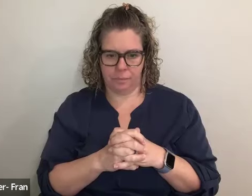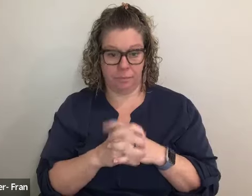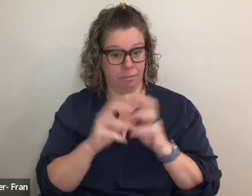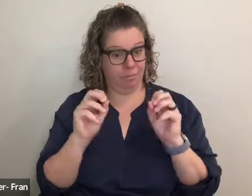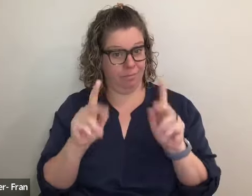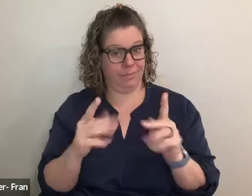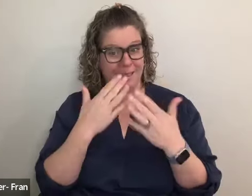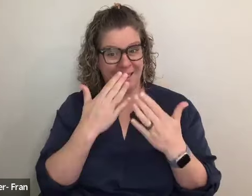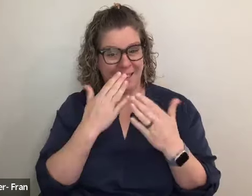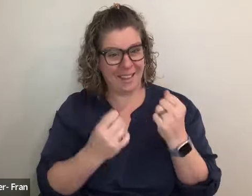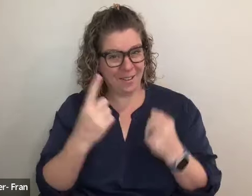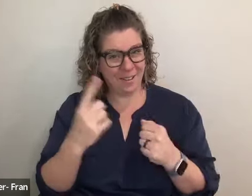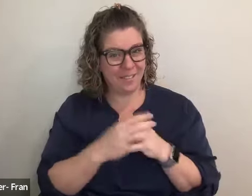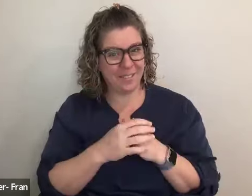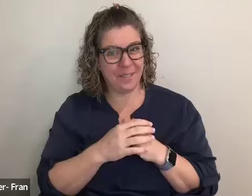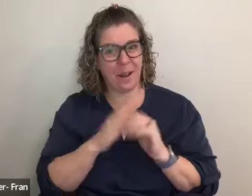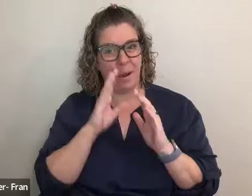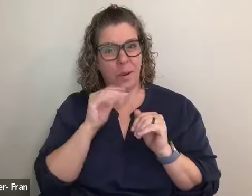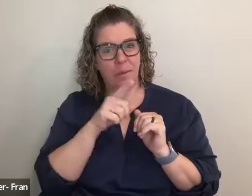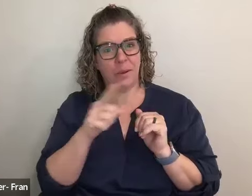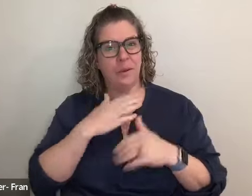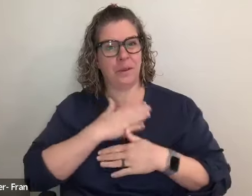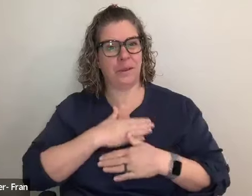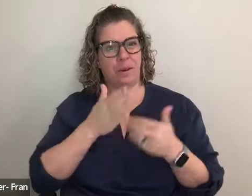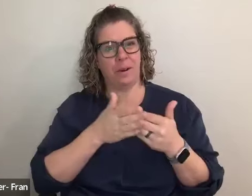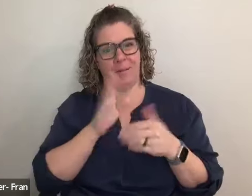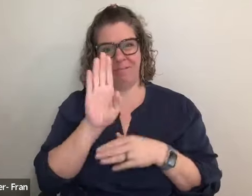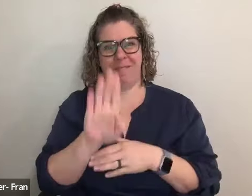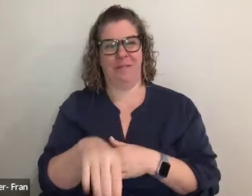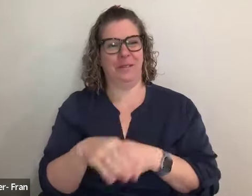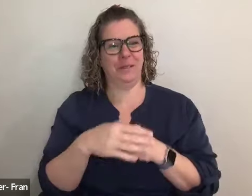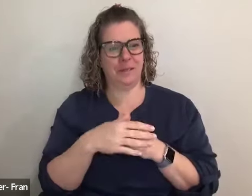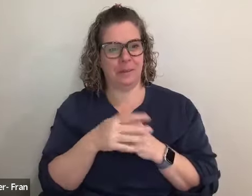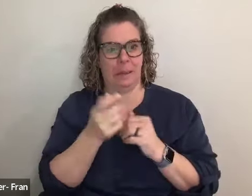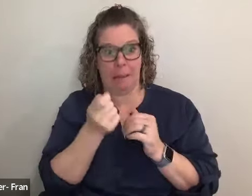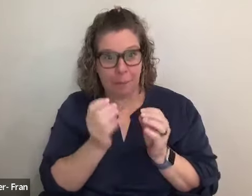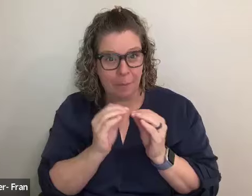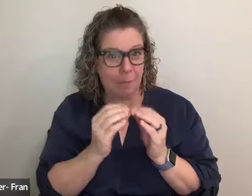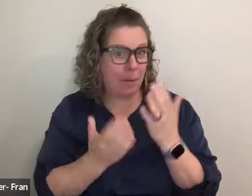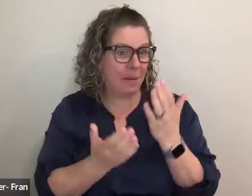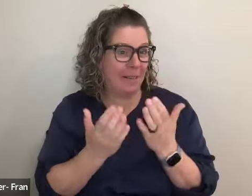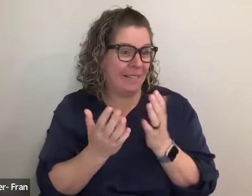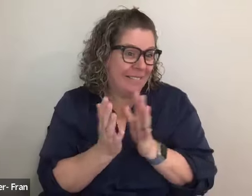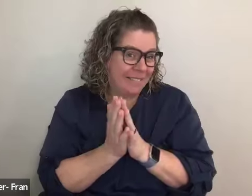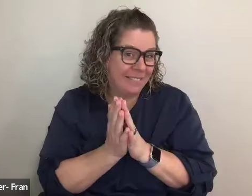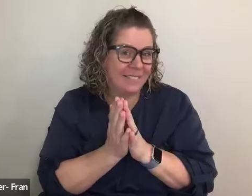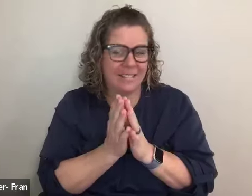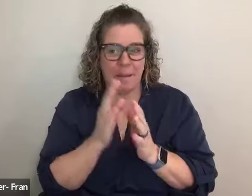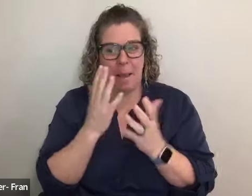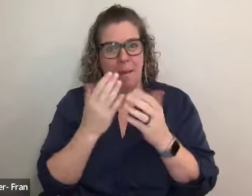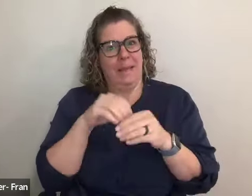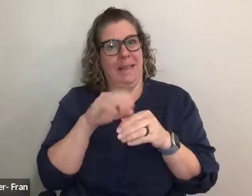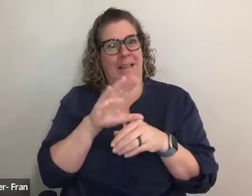Okay. Thanks, everybody. I hope you enjoy the rest of your day a little bit more in your